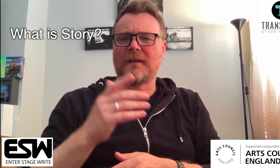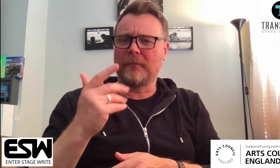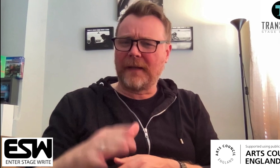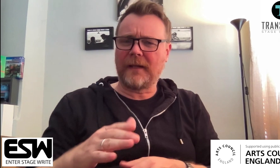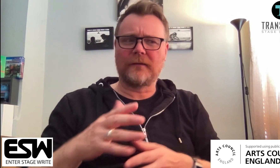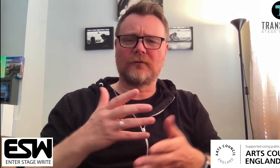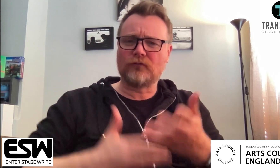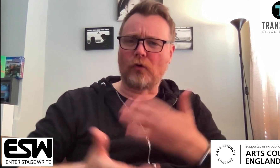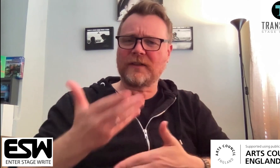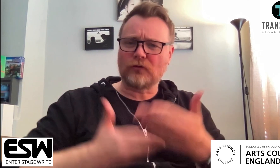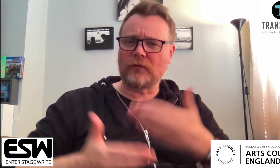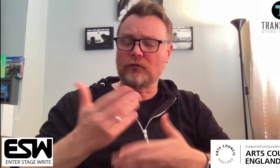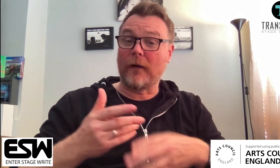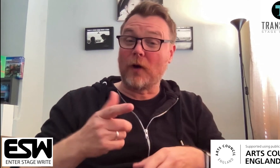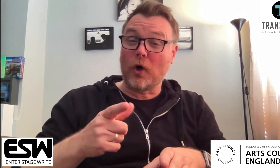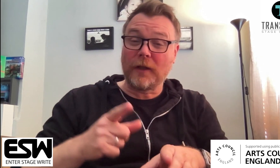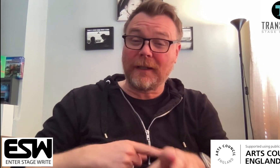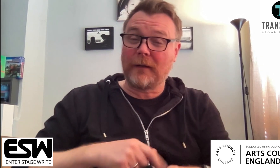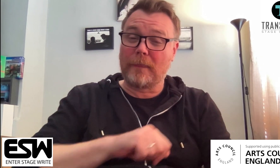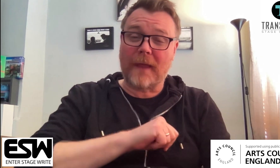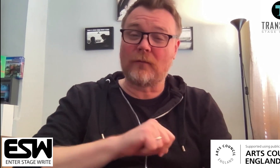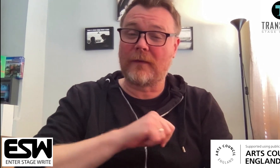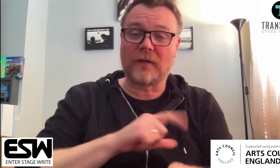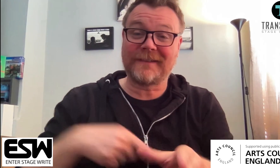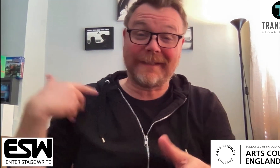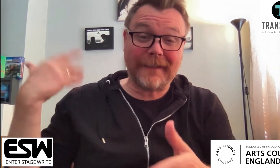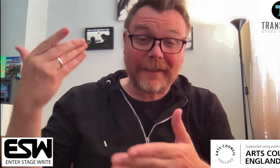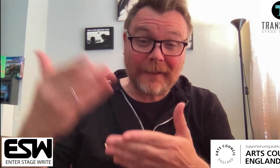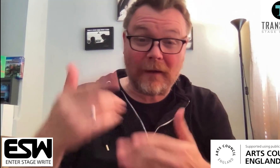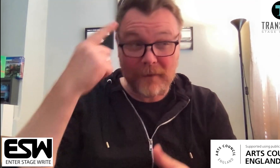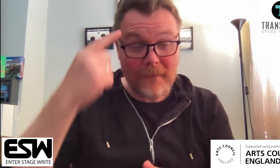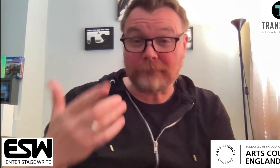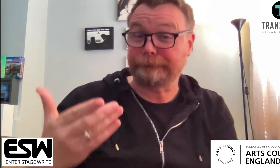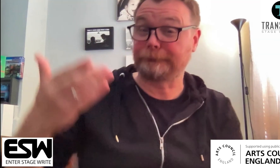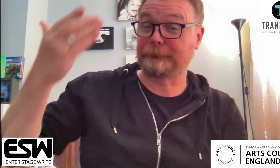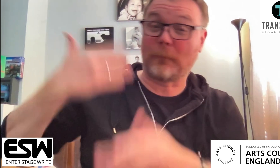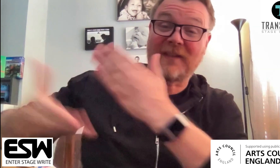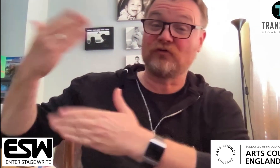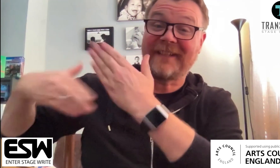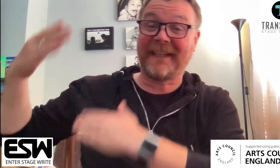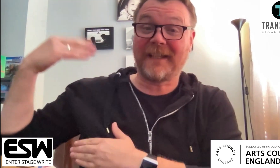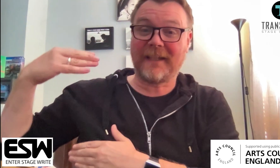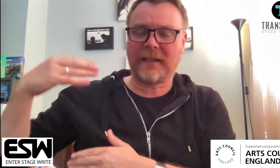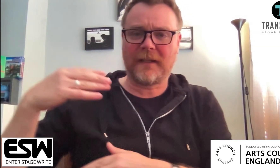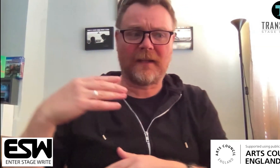If you think about it, story has been going for thousands and thousands of years. You think back to early human